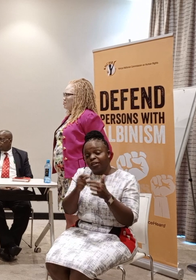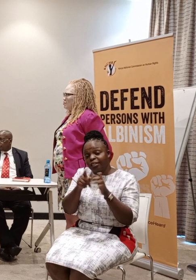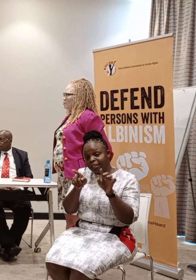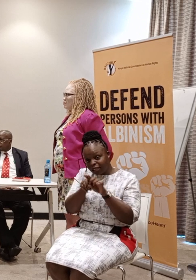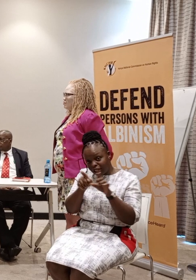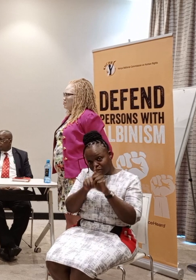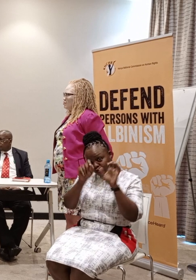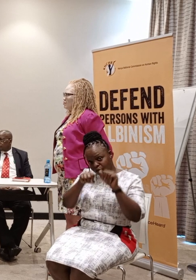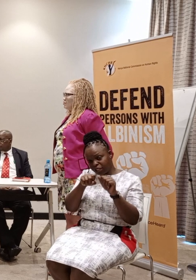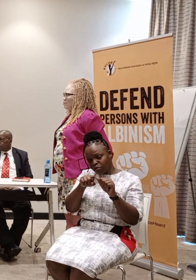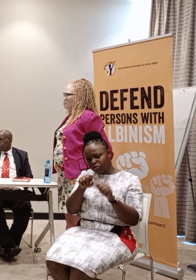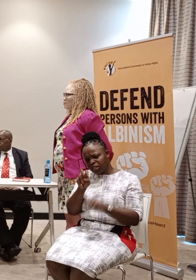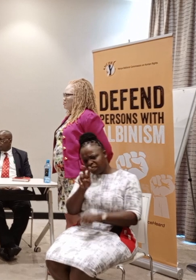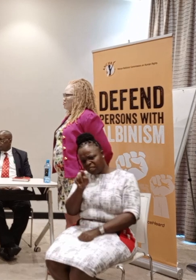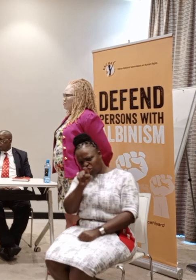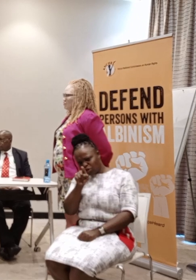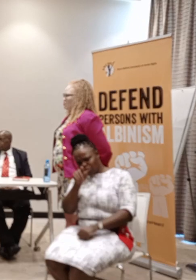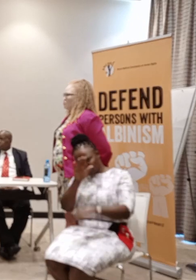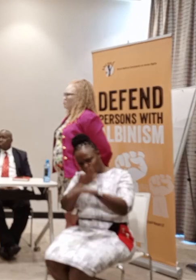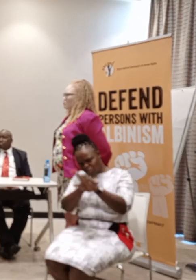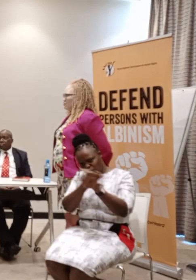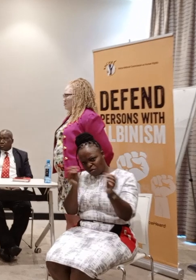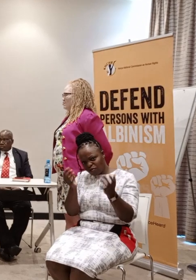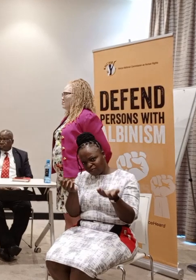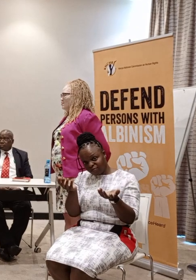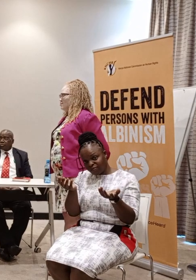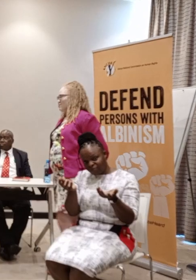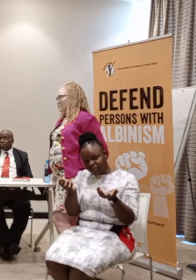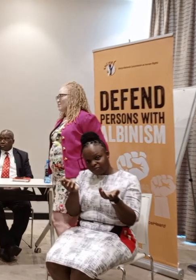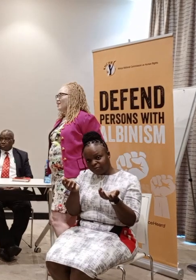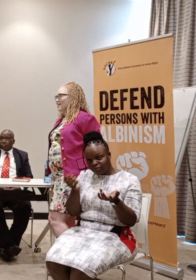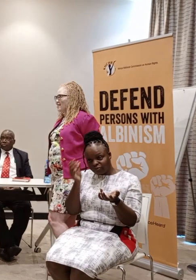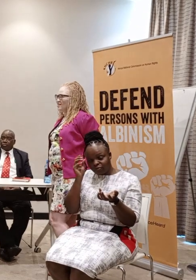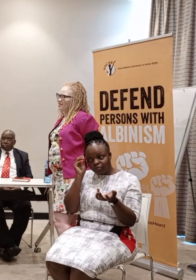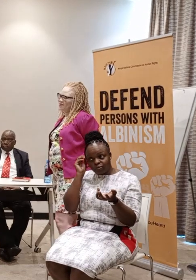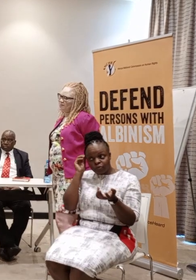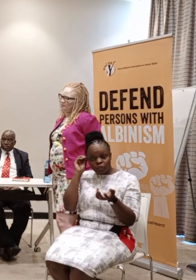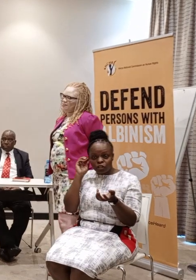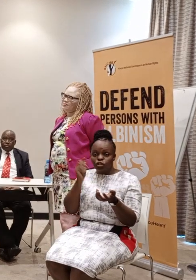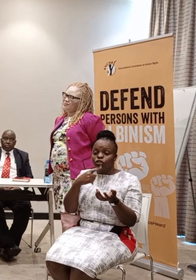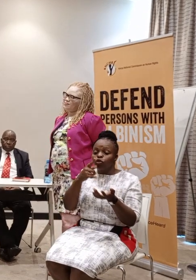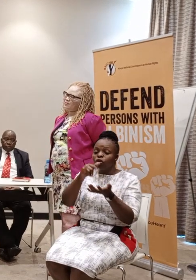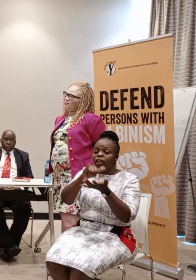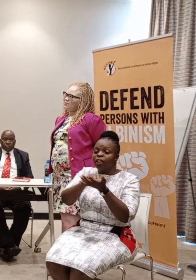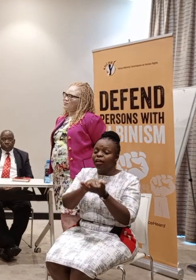will paint you as undeserving, therefore. You understand that? Yes. So that